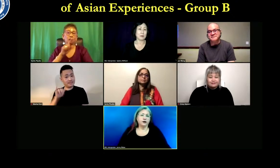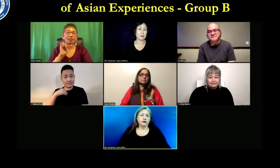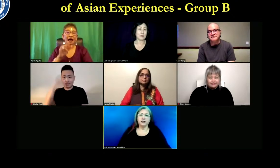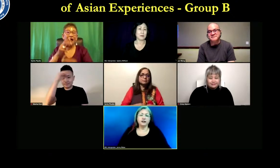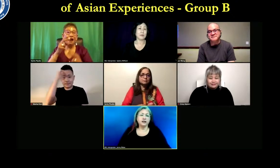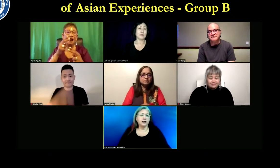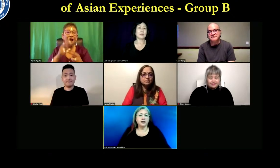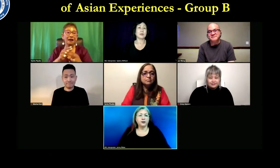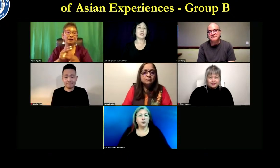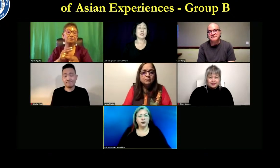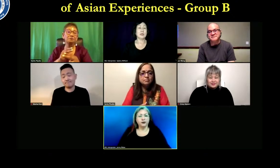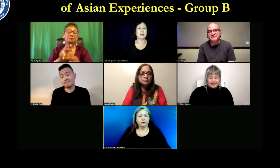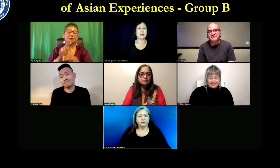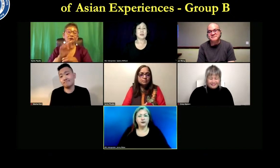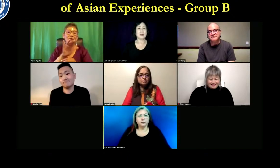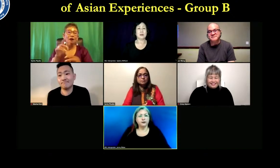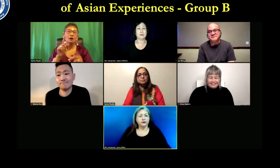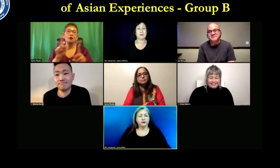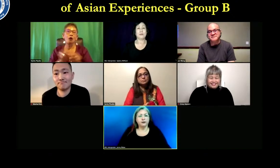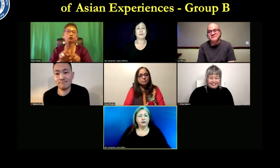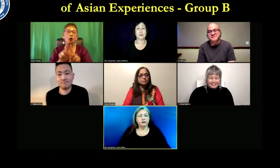something else. That's unacceptable.